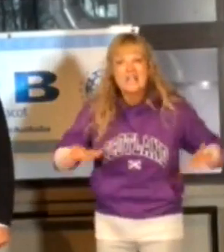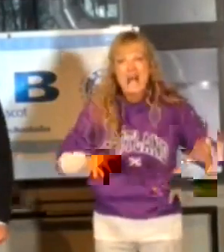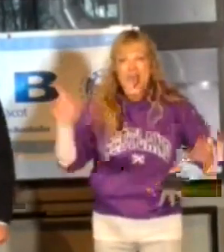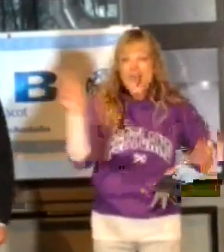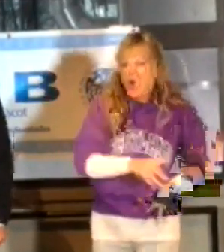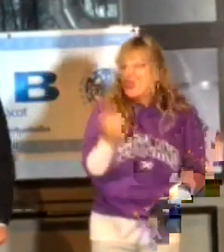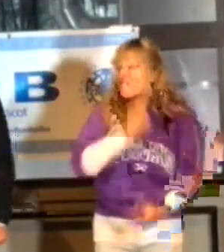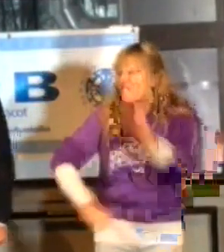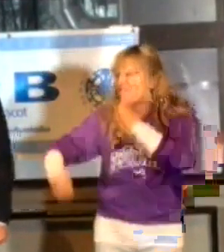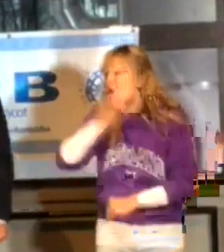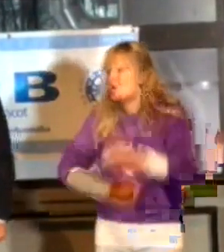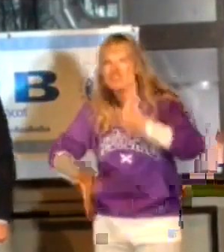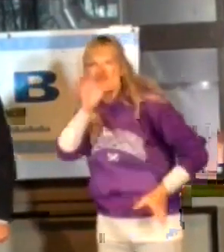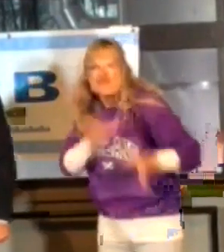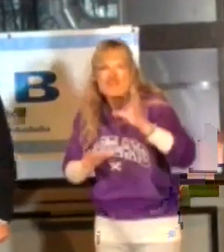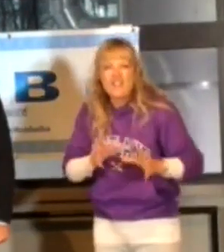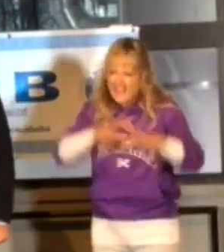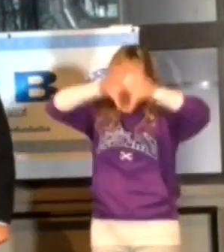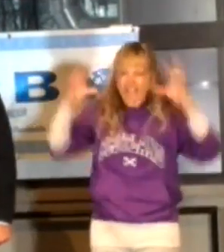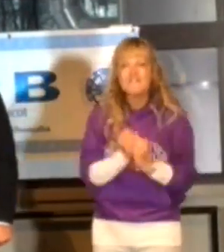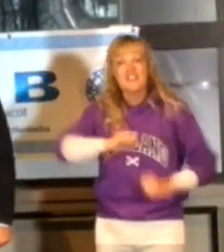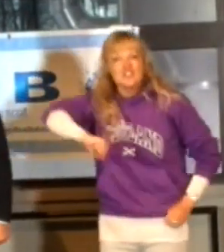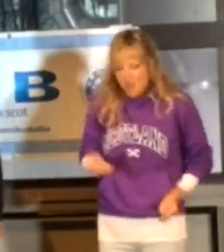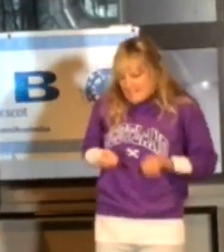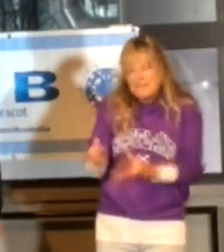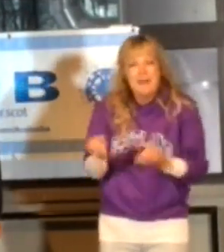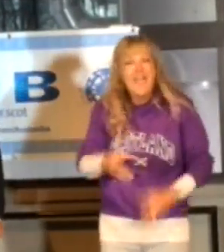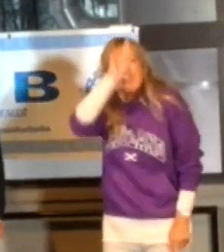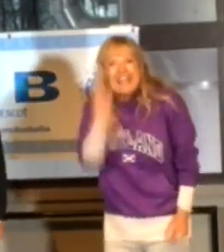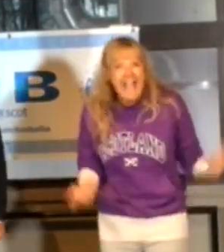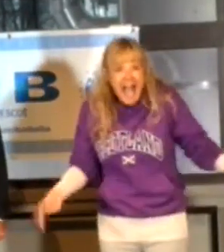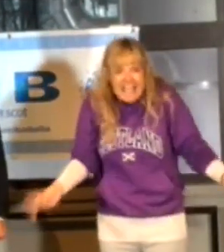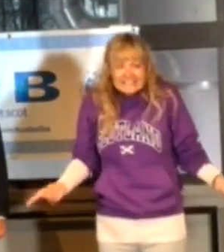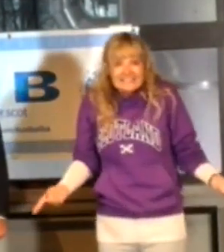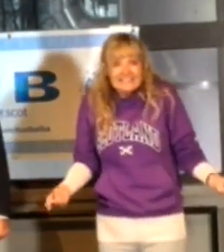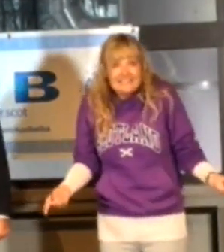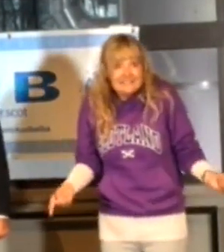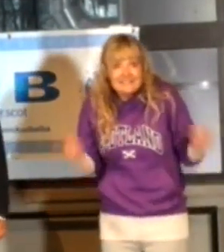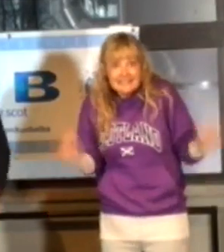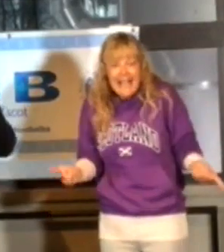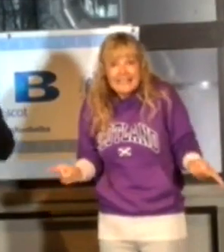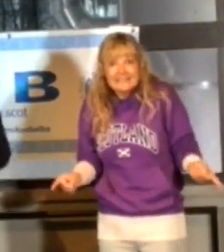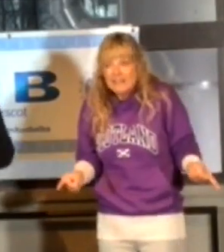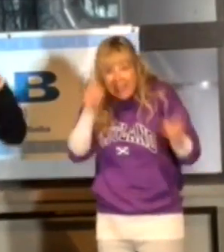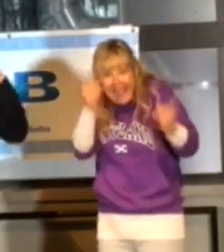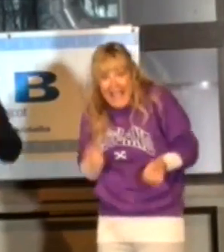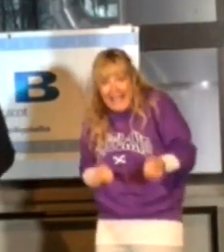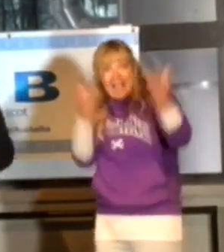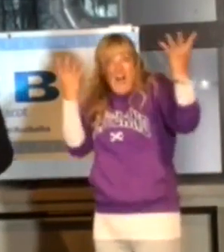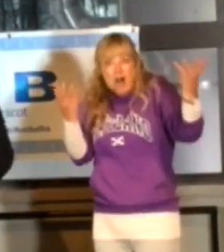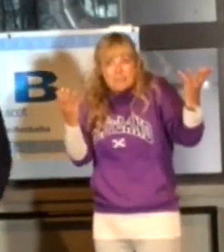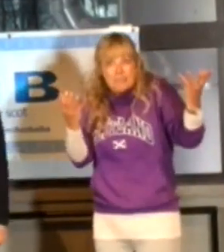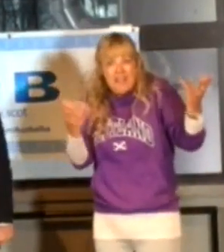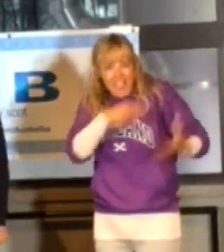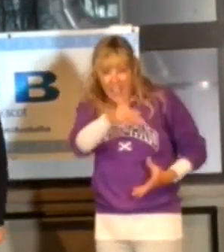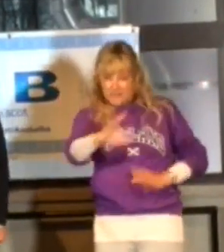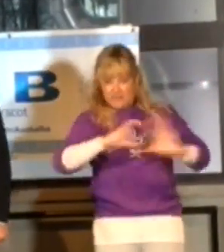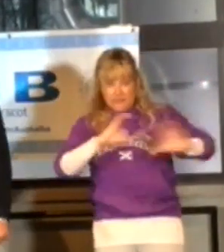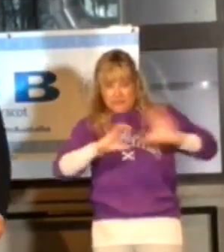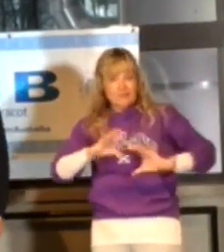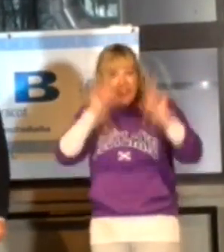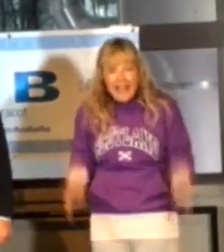food and beverages that we supply. They can't afford any longer to give up the subsidies. And that's what it